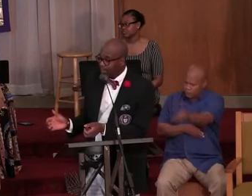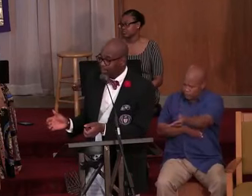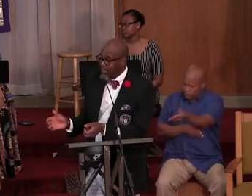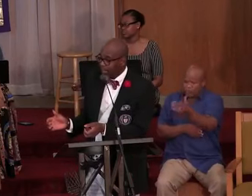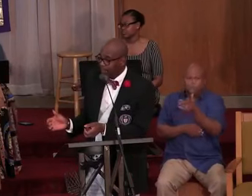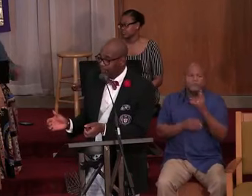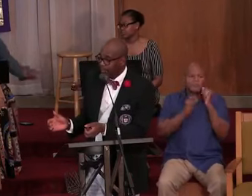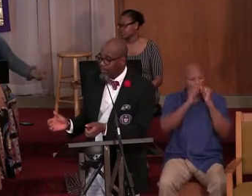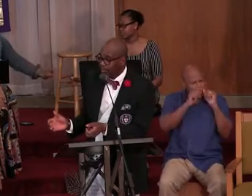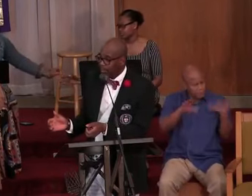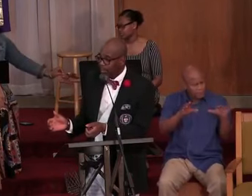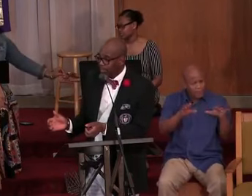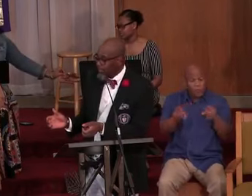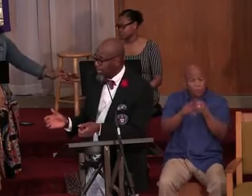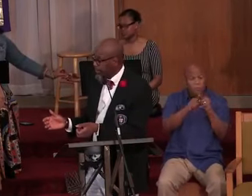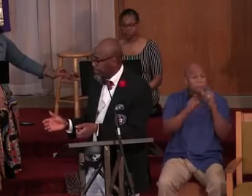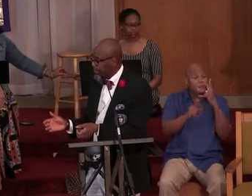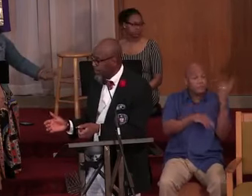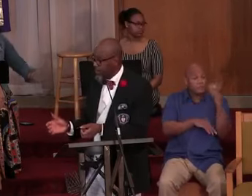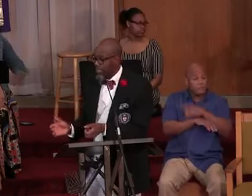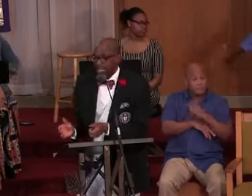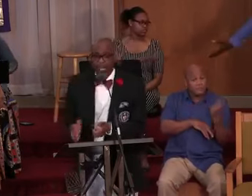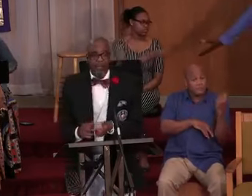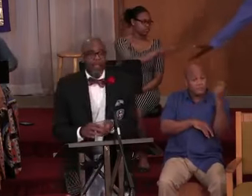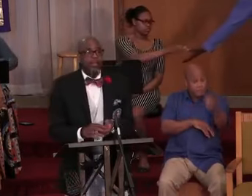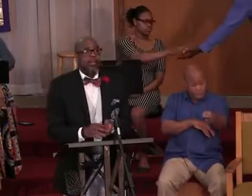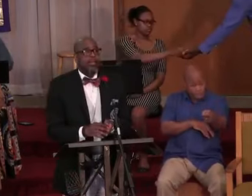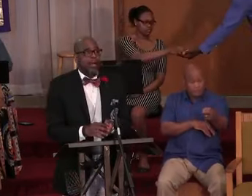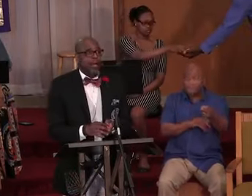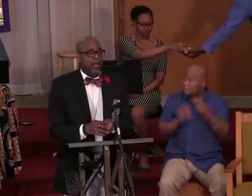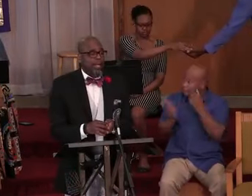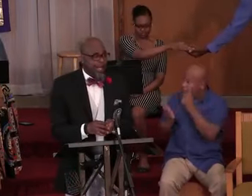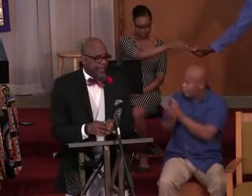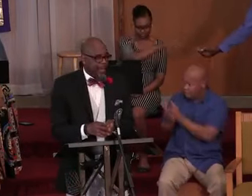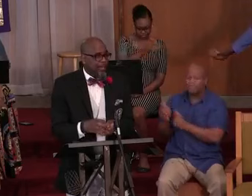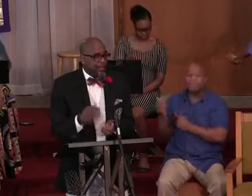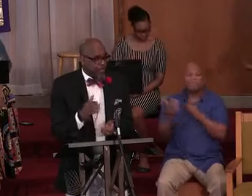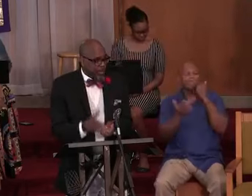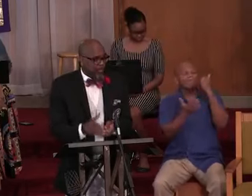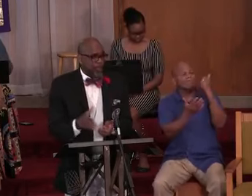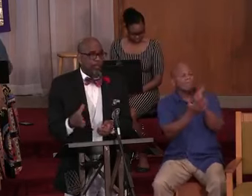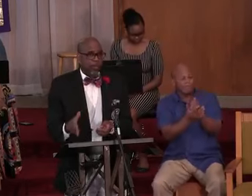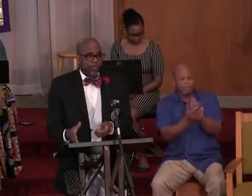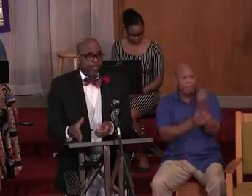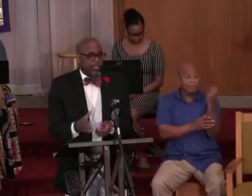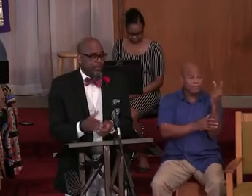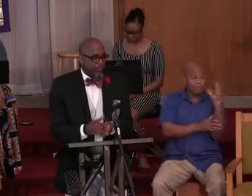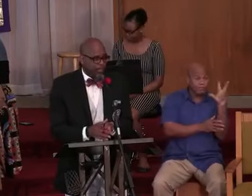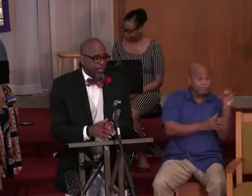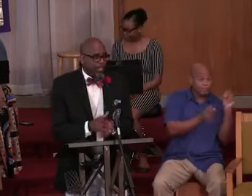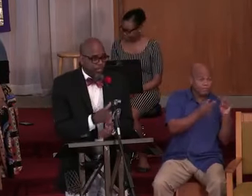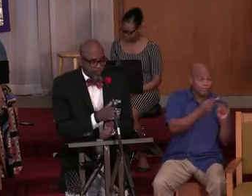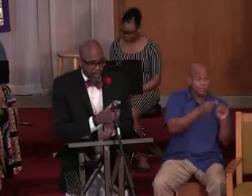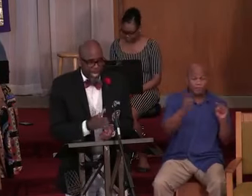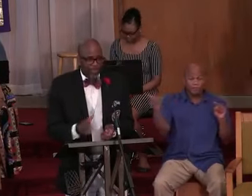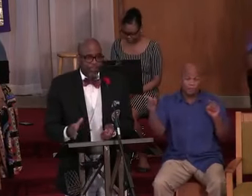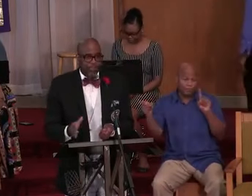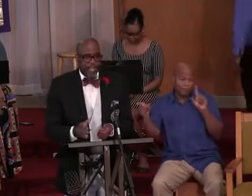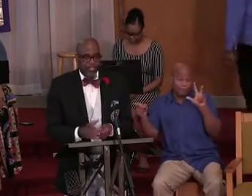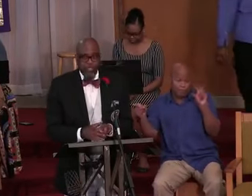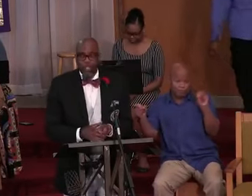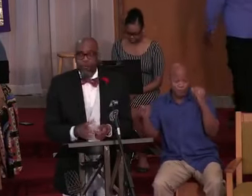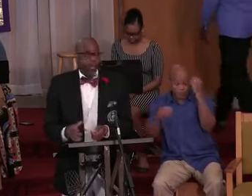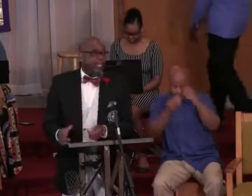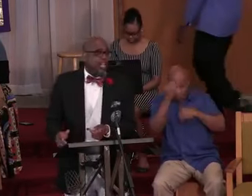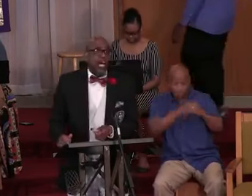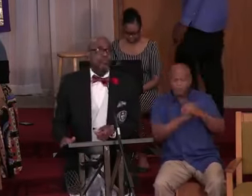Day gifts. Amen? Is that right? Amen. Amen. 12:30 to 1:30, communion, drive-up